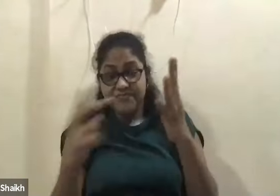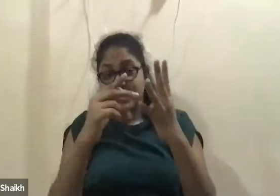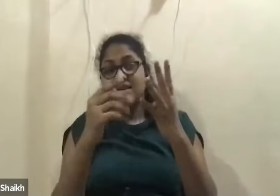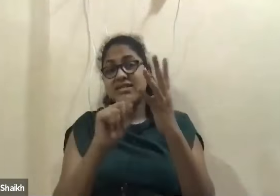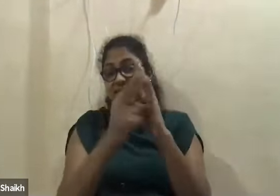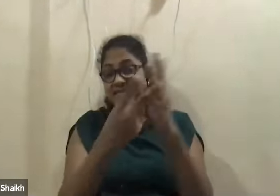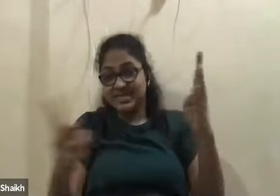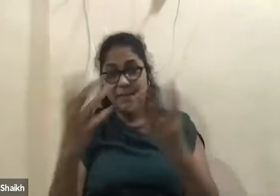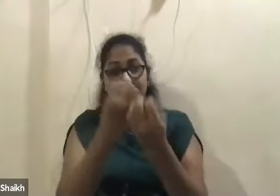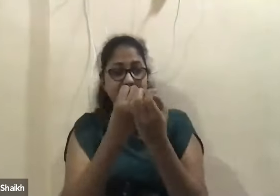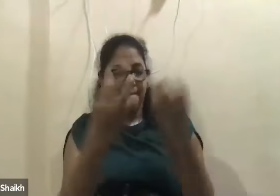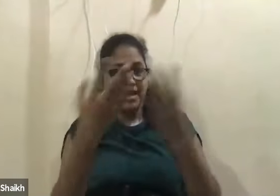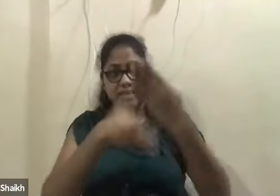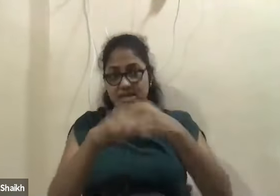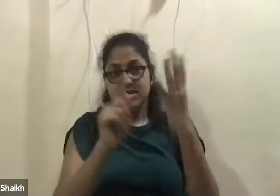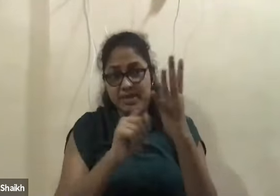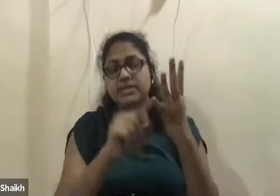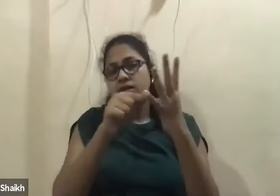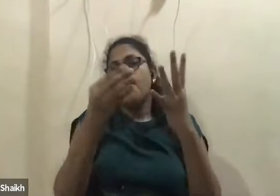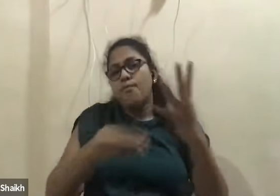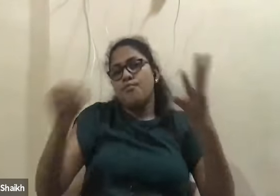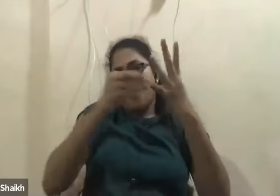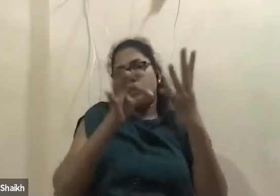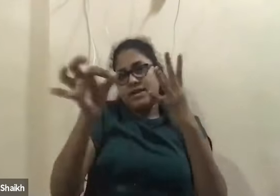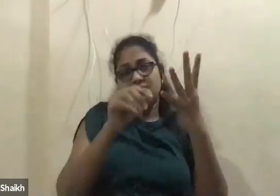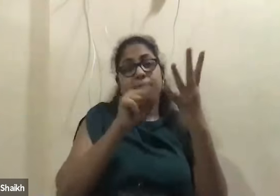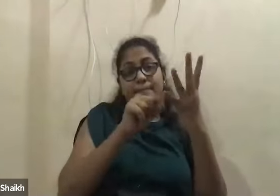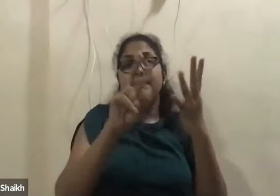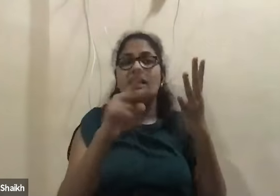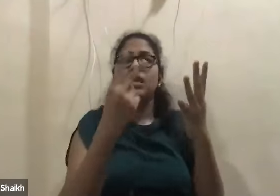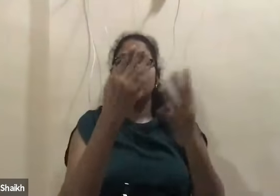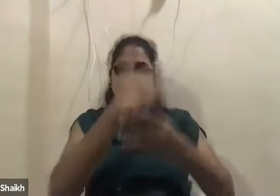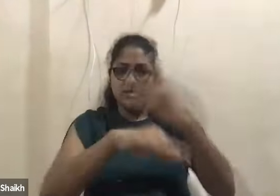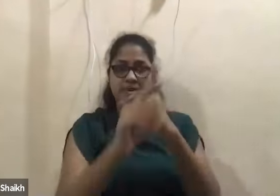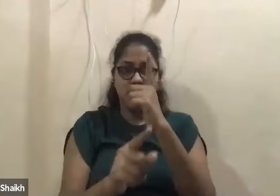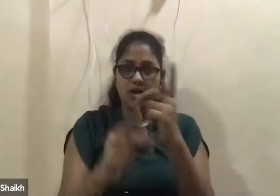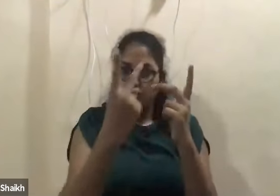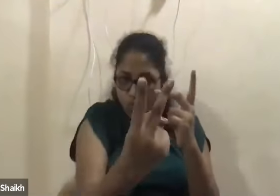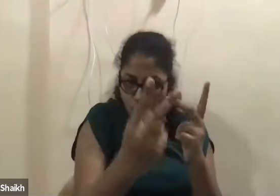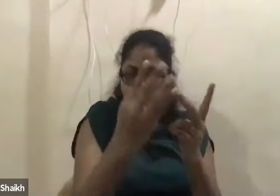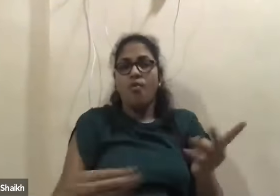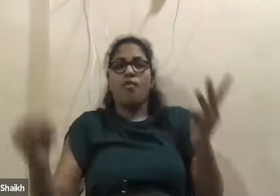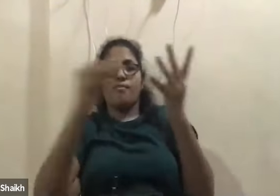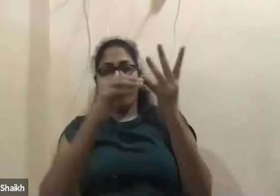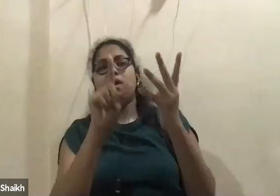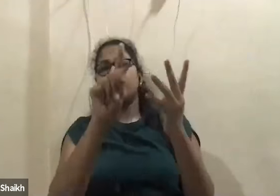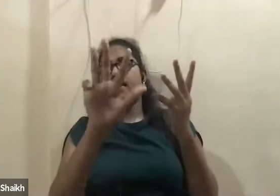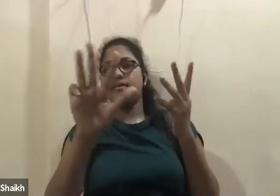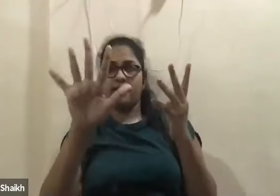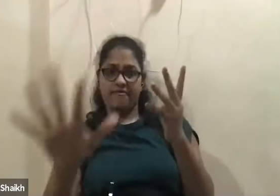disabilities is defined as 2 or more disabilities under the 95 Act. So it has limited scope,